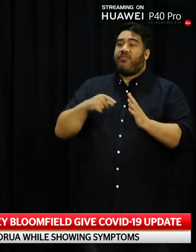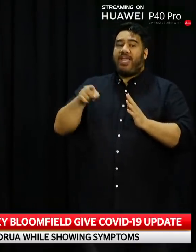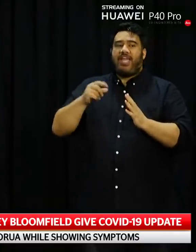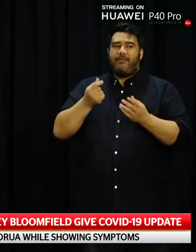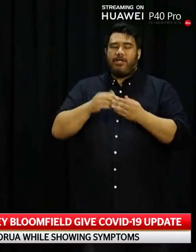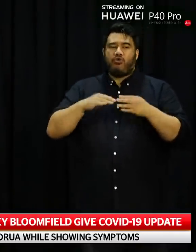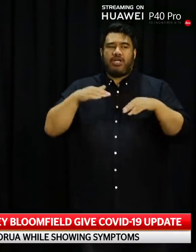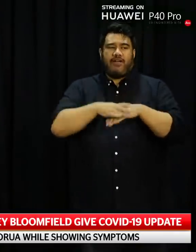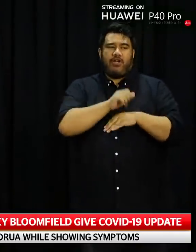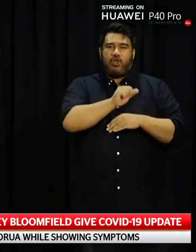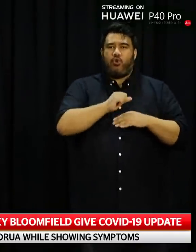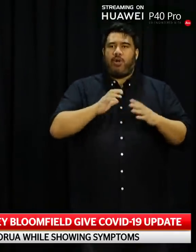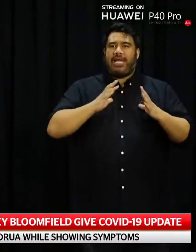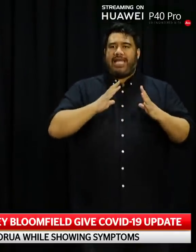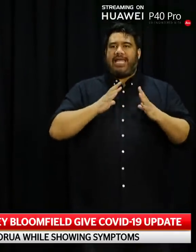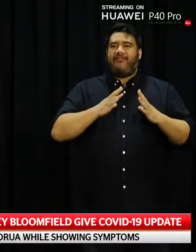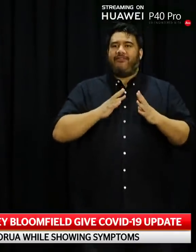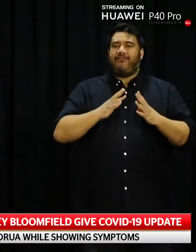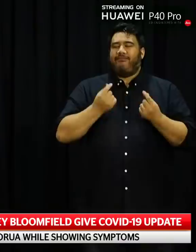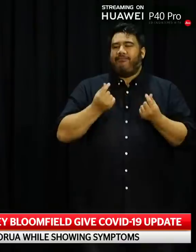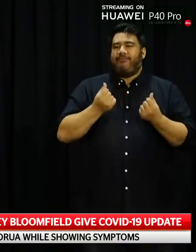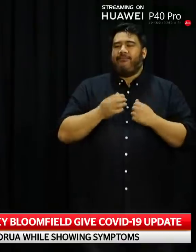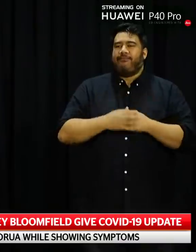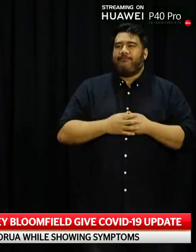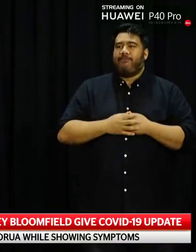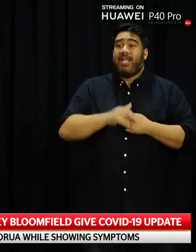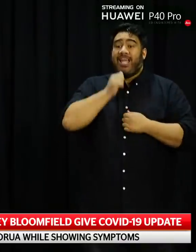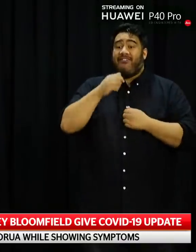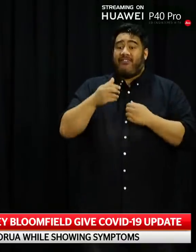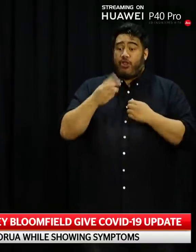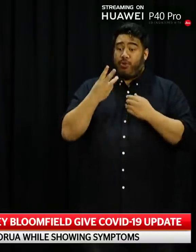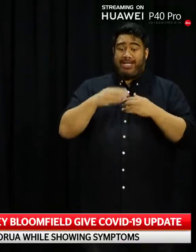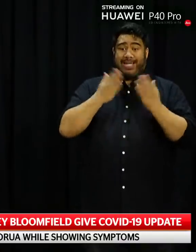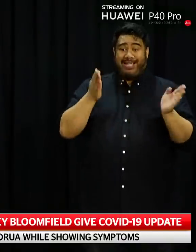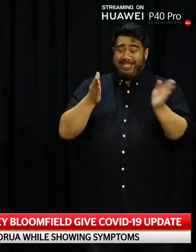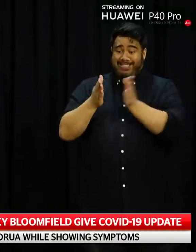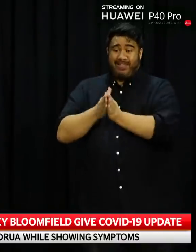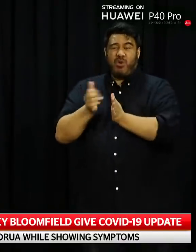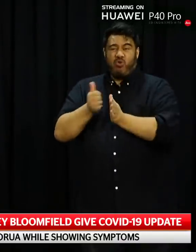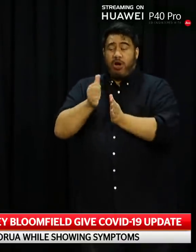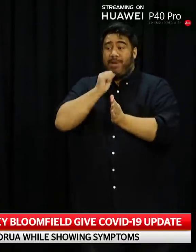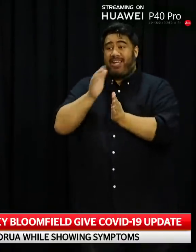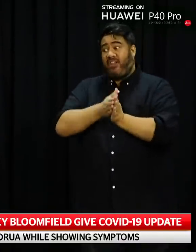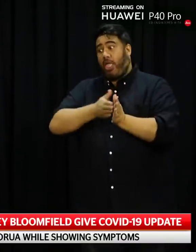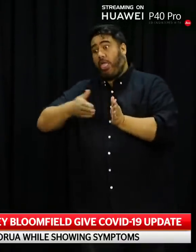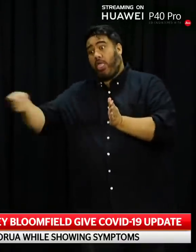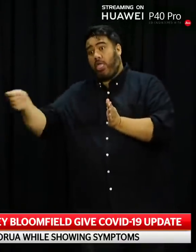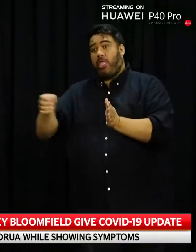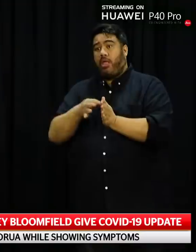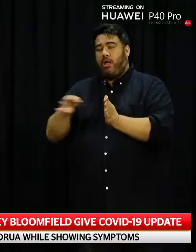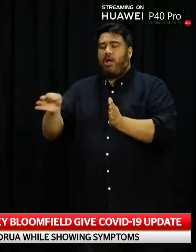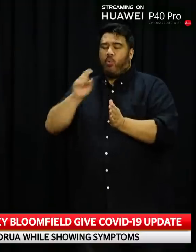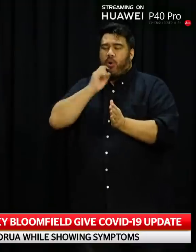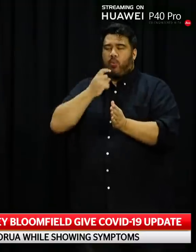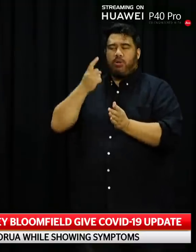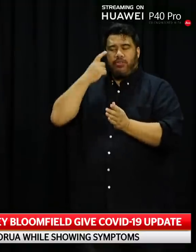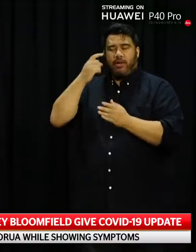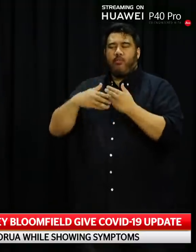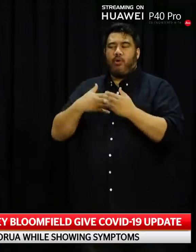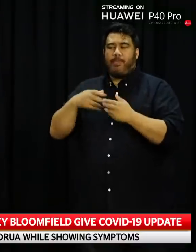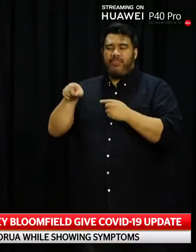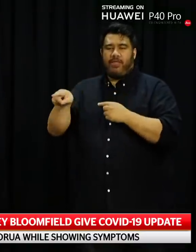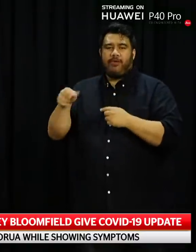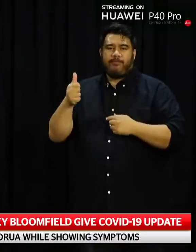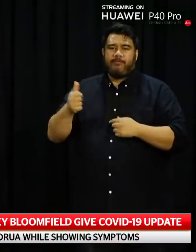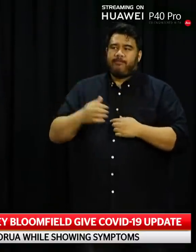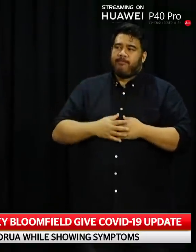your needs. If we go beyond those 3 days, then we'll look more broadly, but that's something that we'll be considering over the next 48 hours. Evictions